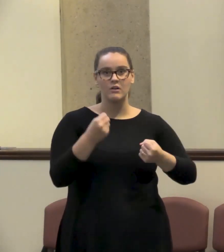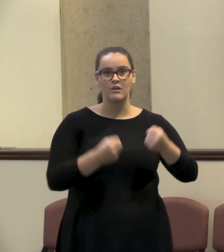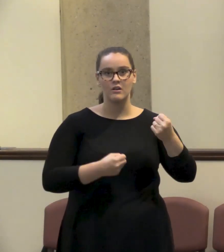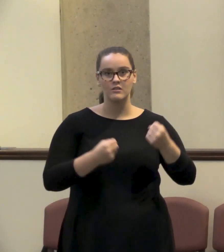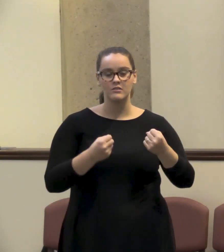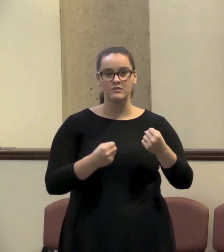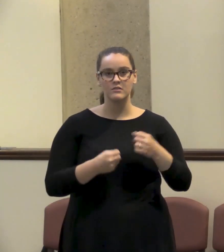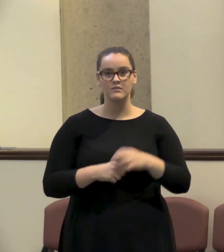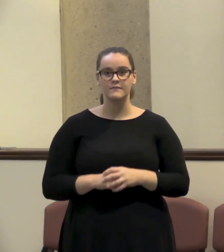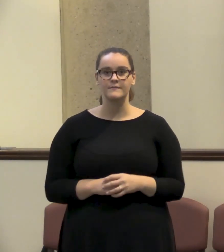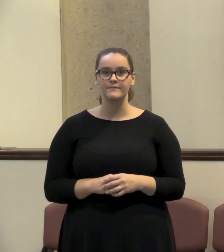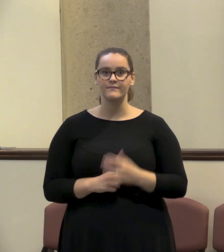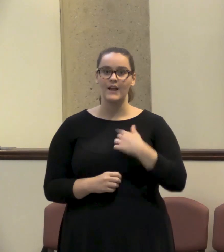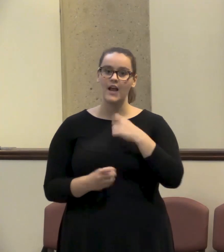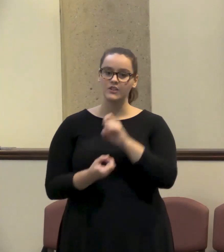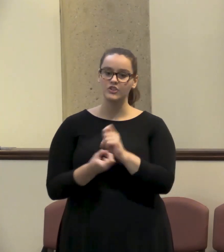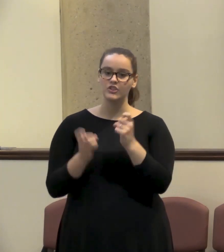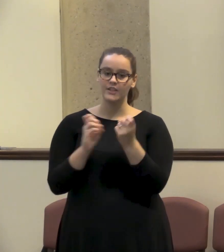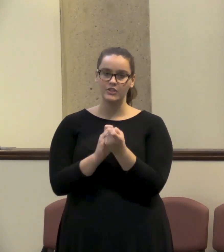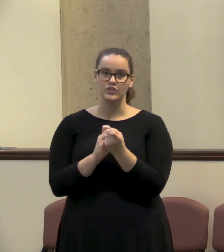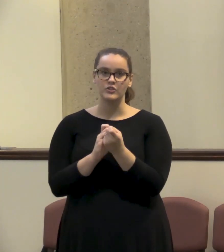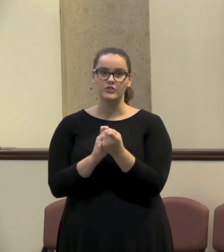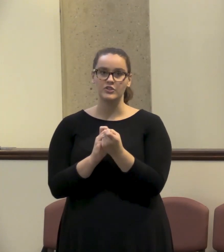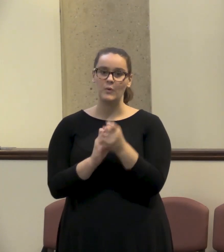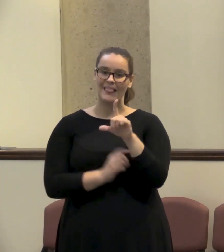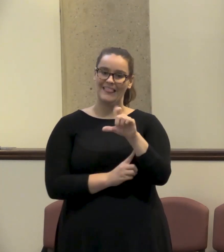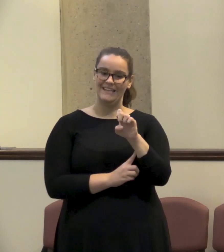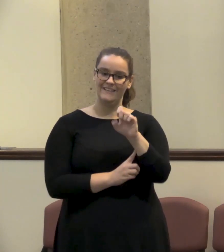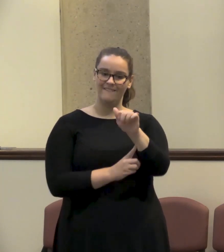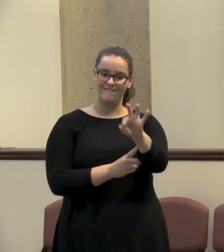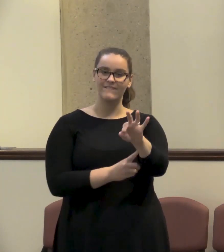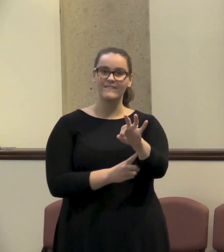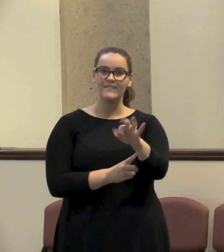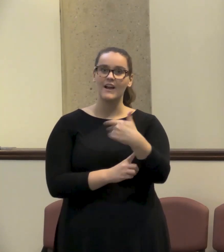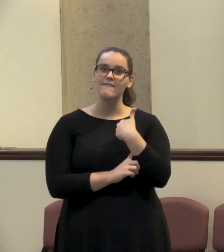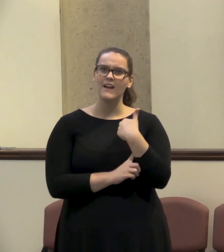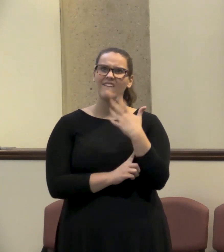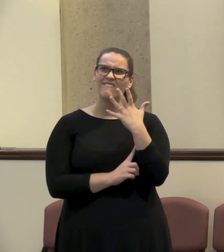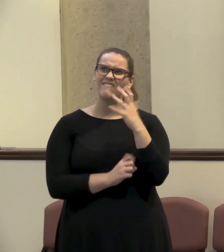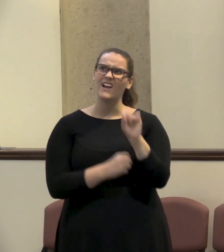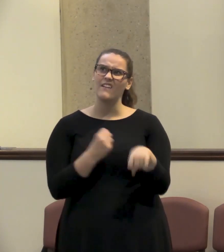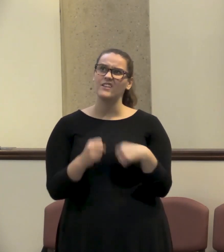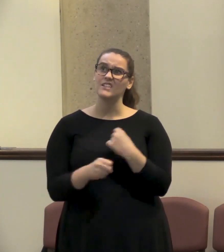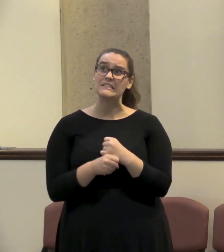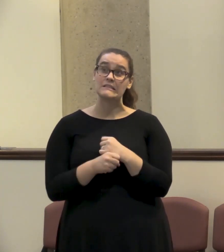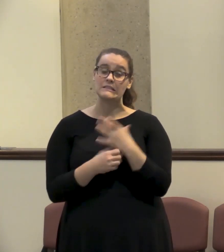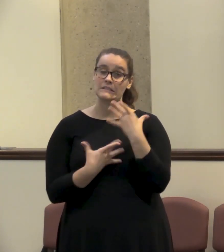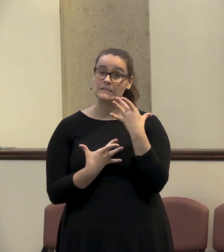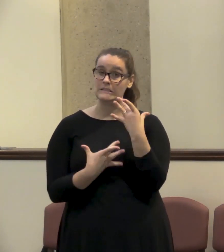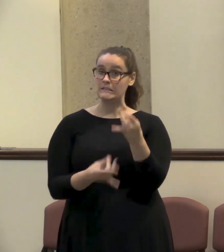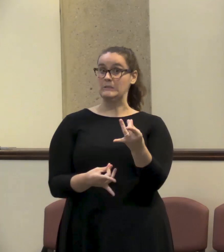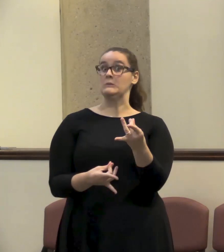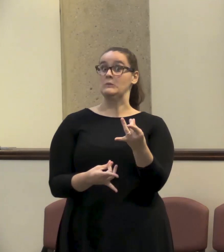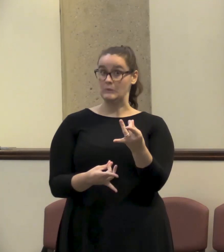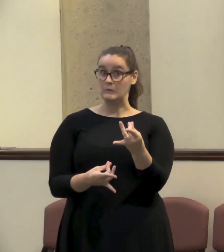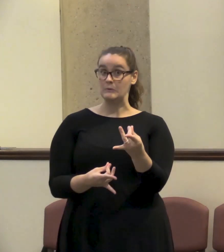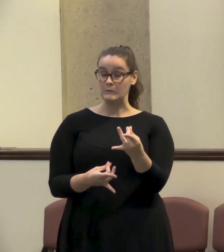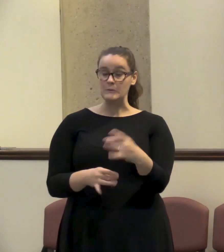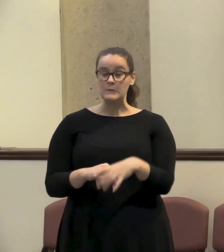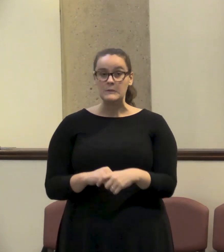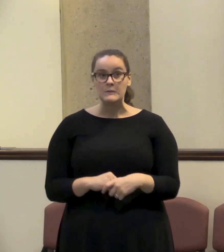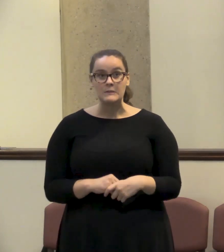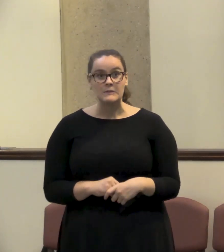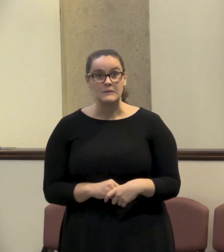world. I made the leap to a Leaf. I've had this car for 5 years. It's been an interesting adventure. I have